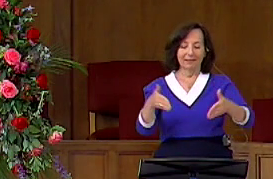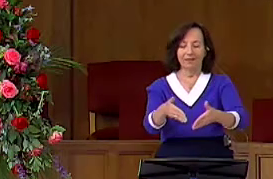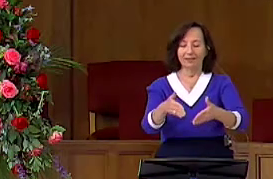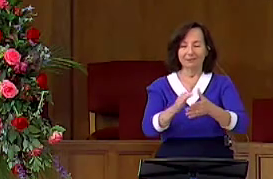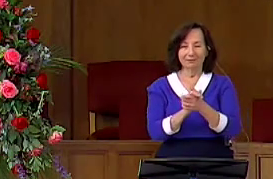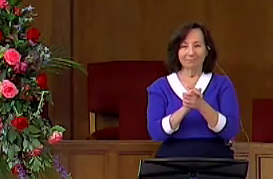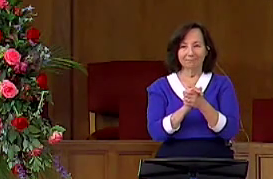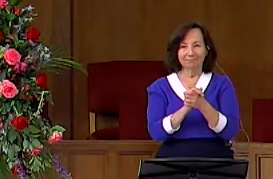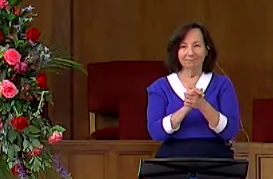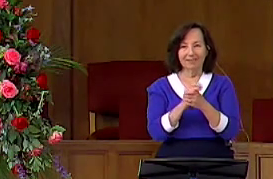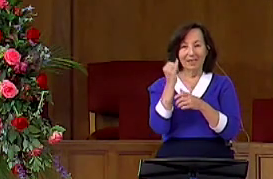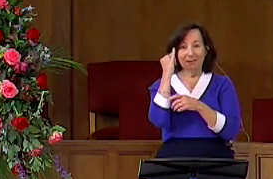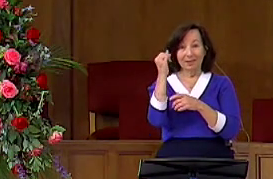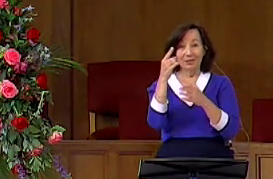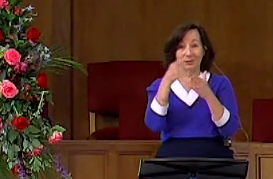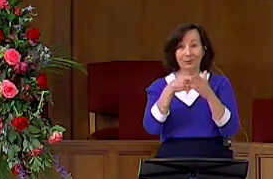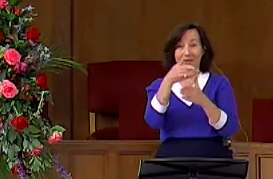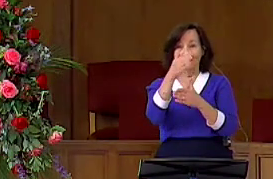Imagine what God